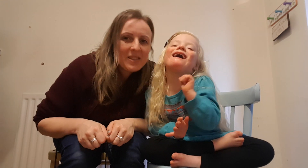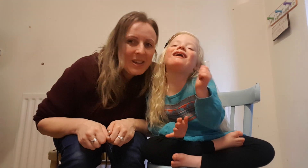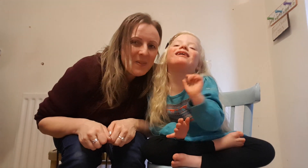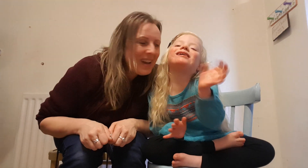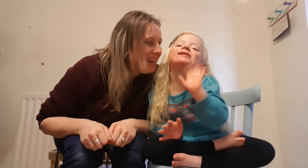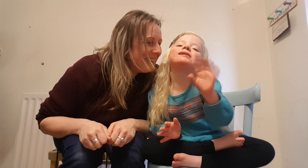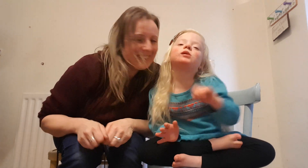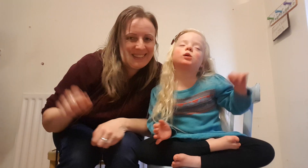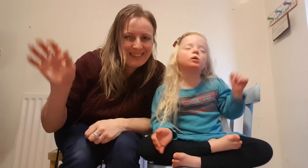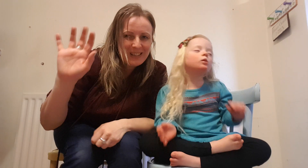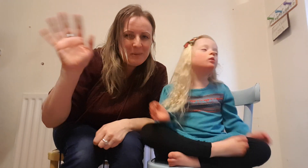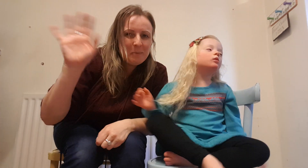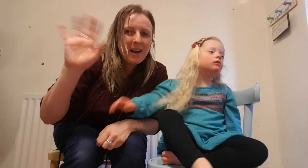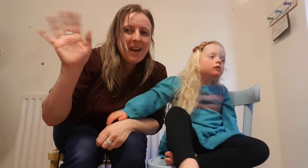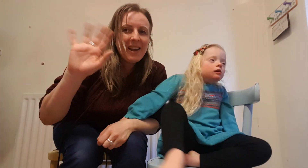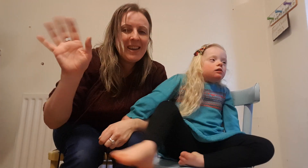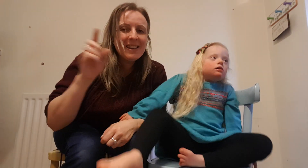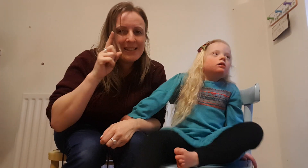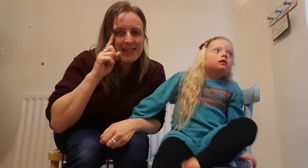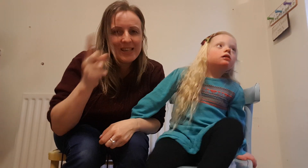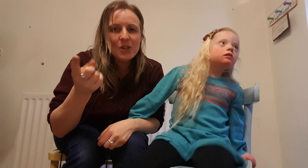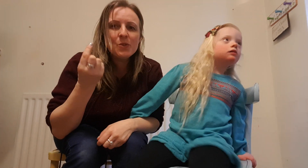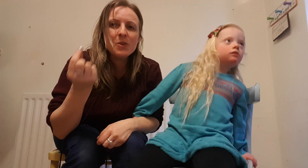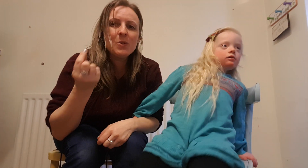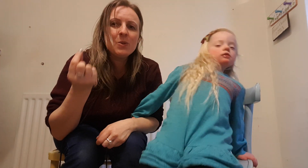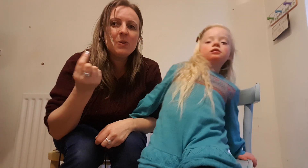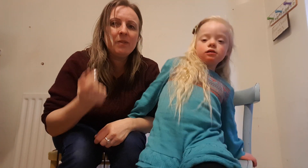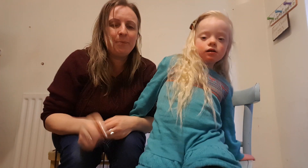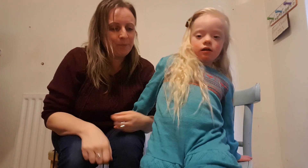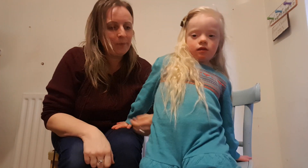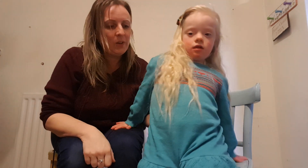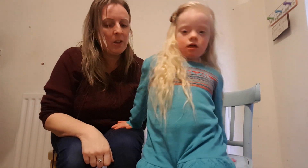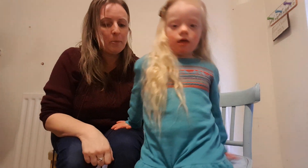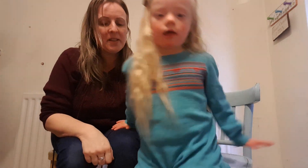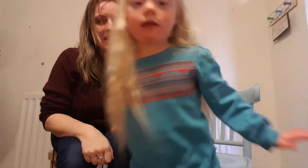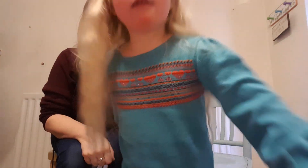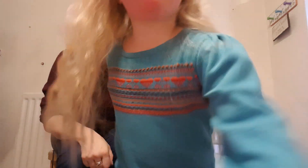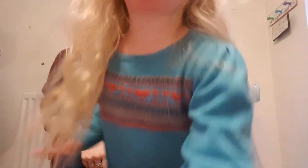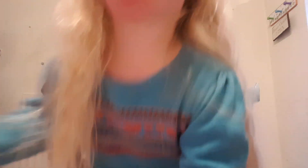we say goodbye? Bye. See you soon. You gonna press it?